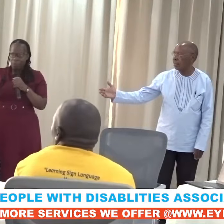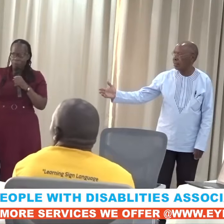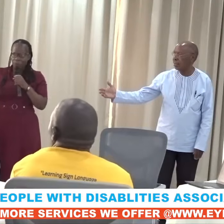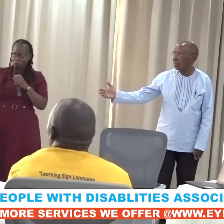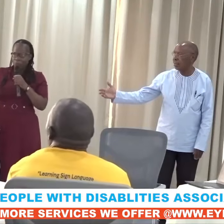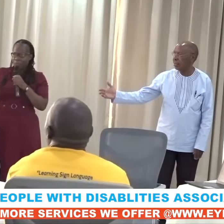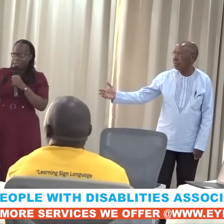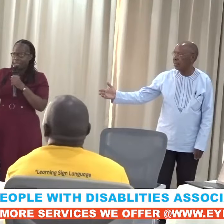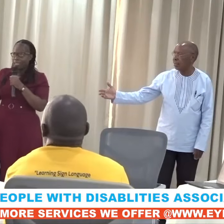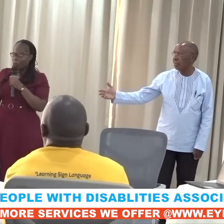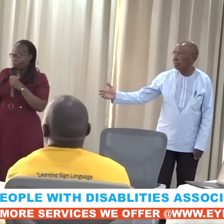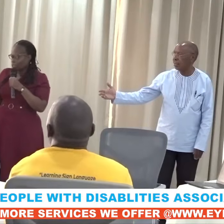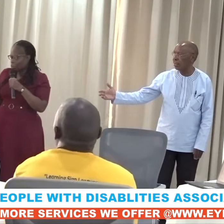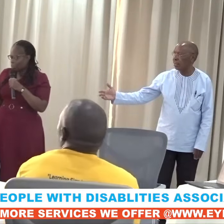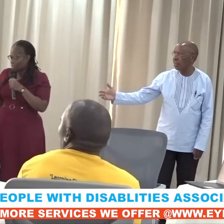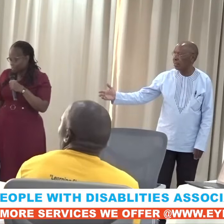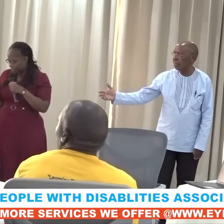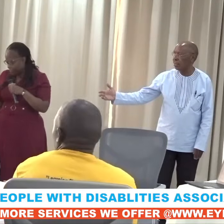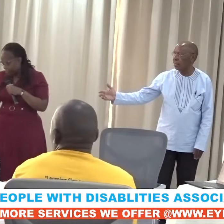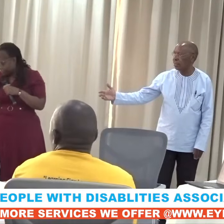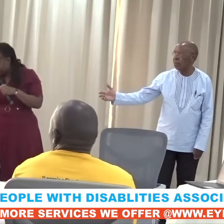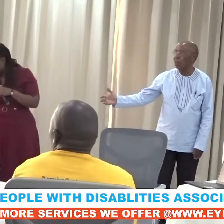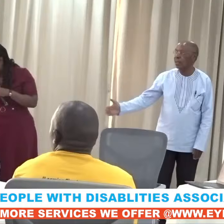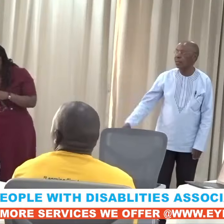Now we are going to appreciate our tutors.